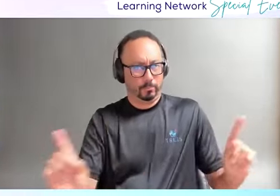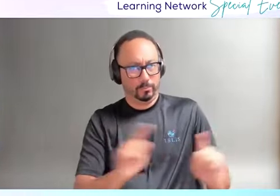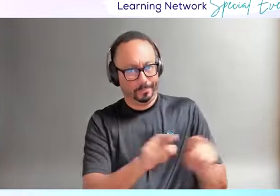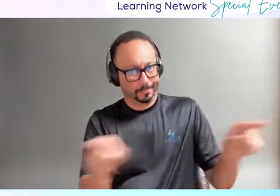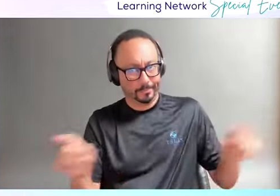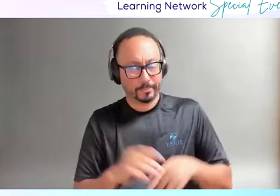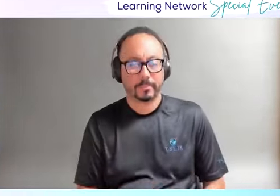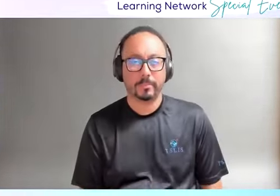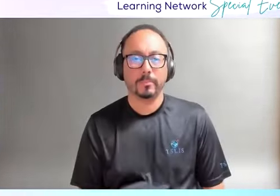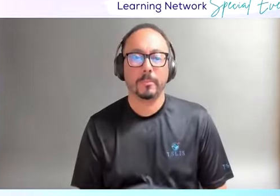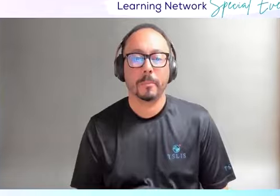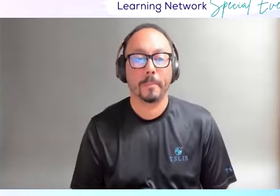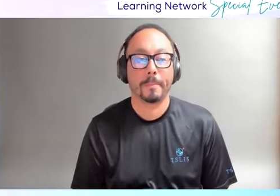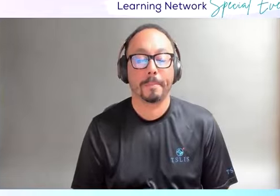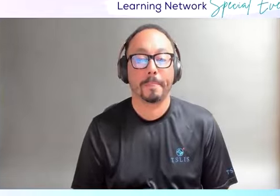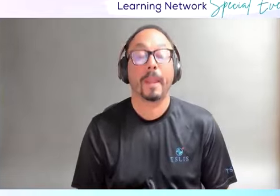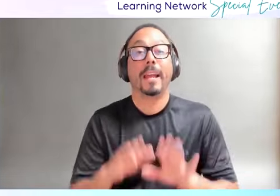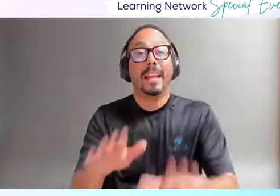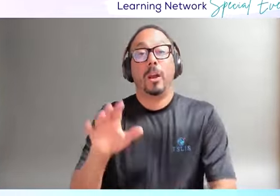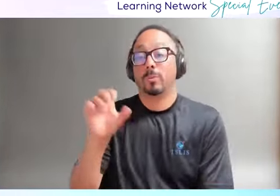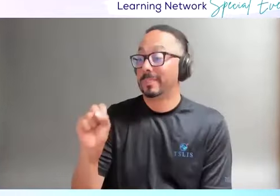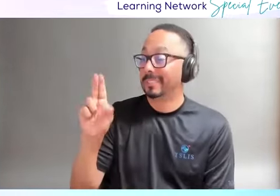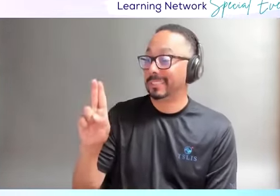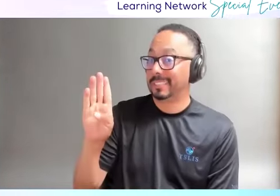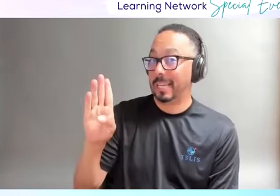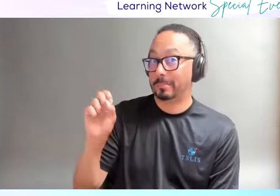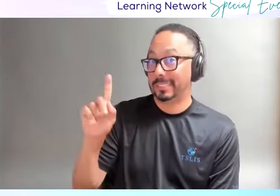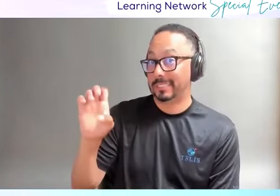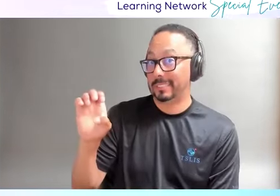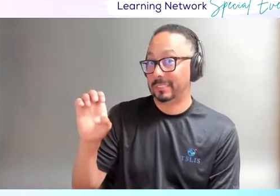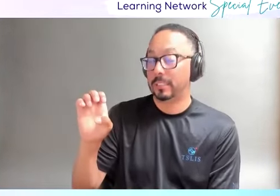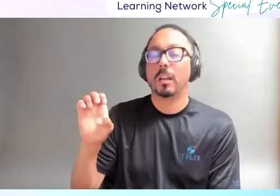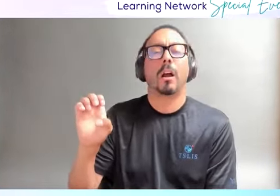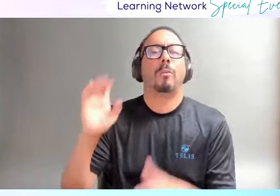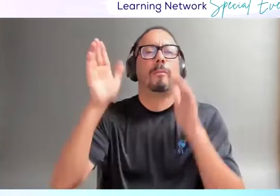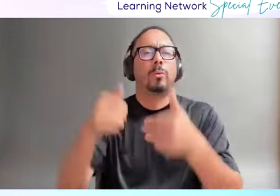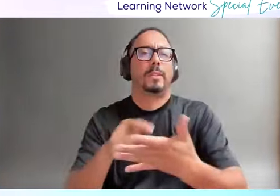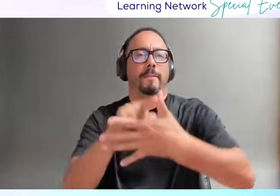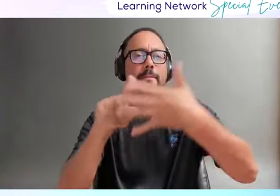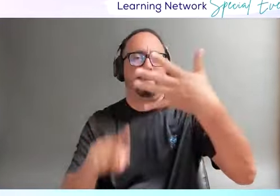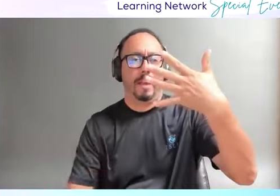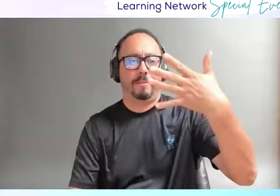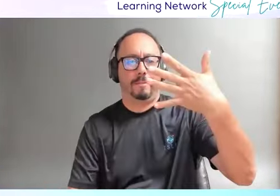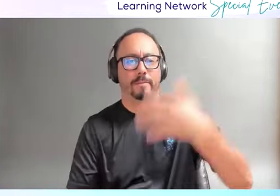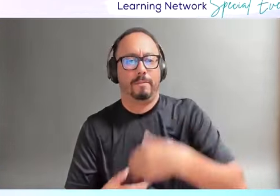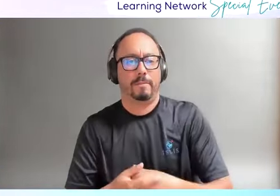and these are the 5 that I just want to focus on today, they're different. You'll know from your own experience that if you